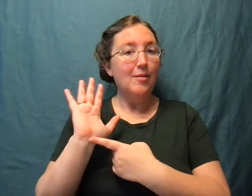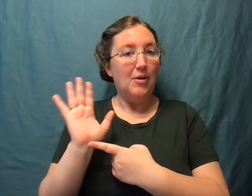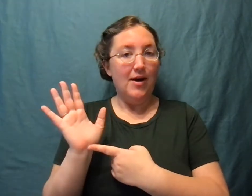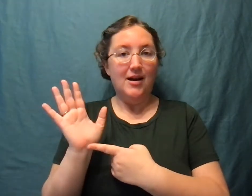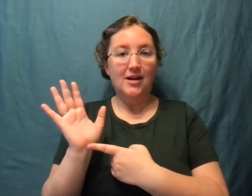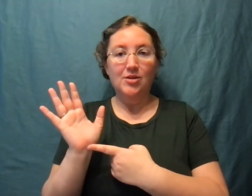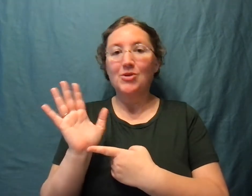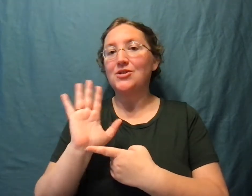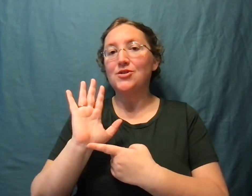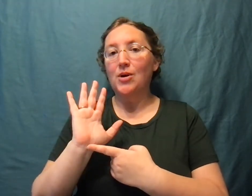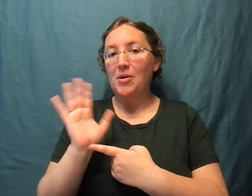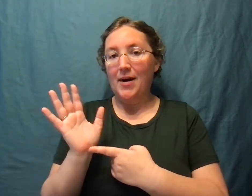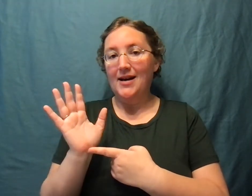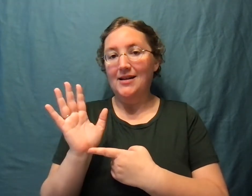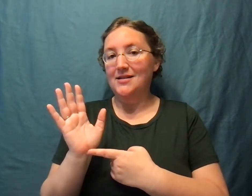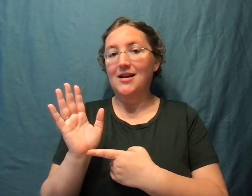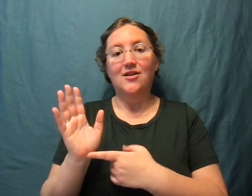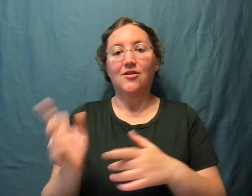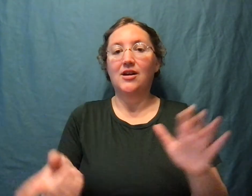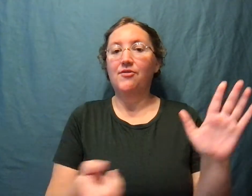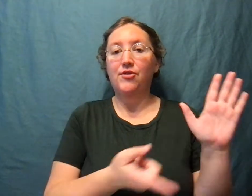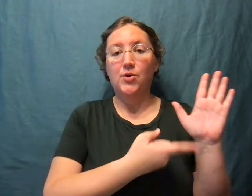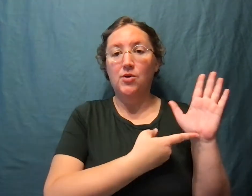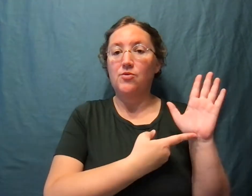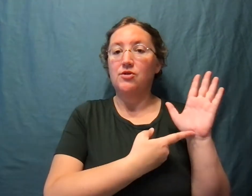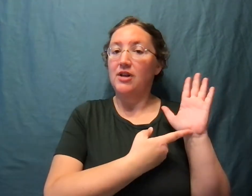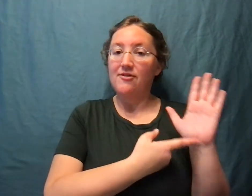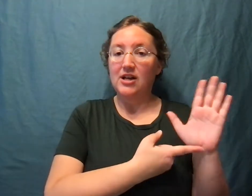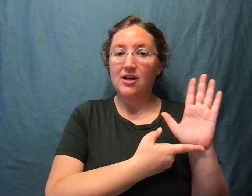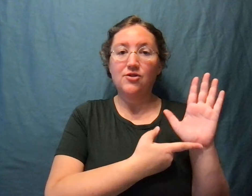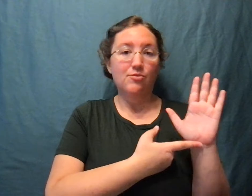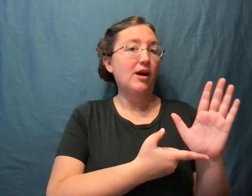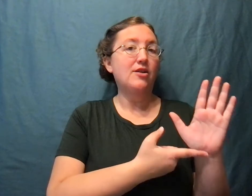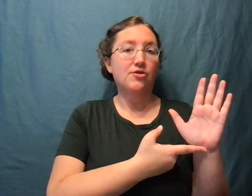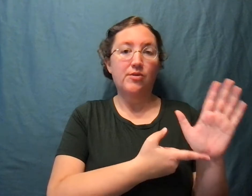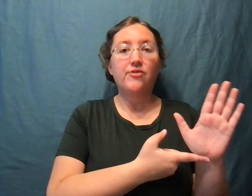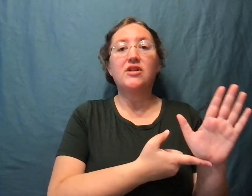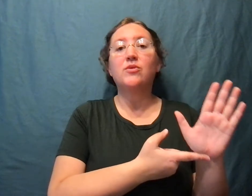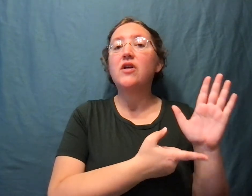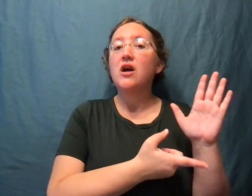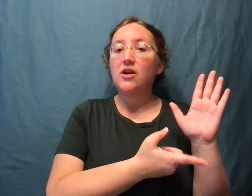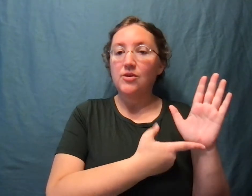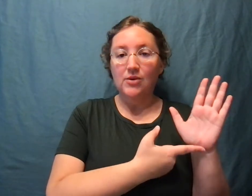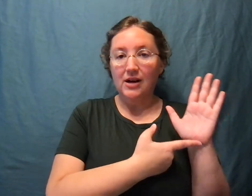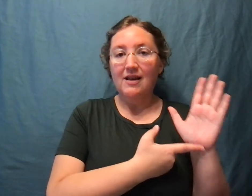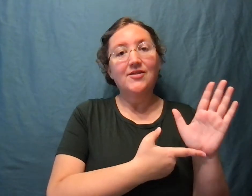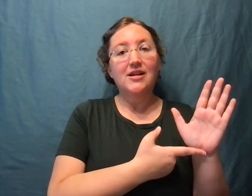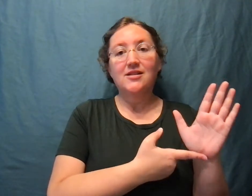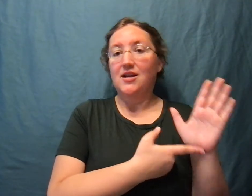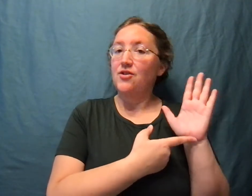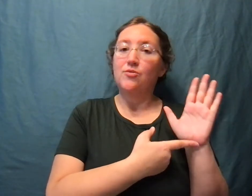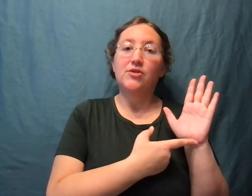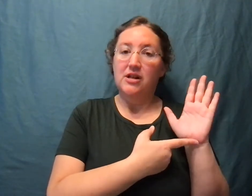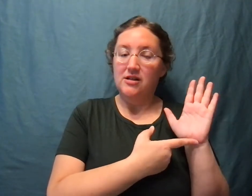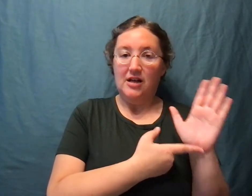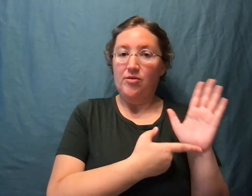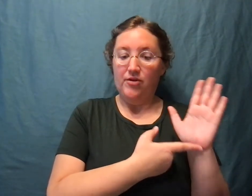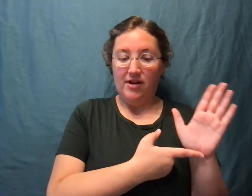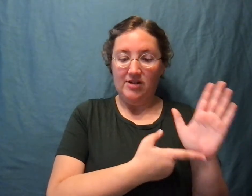a right-handed person, so I'm a right-handed signer. If you use your left hand to write or do other things with, you are a left-handed signer. You will then sign with your left